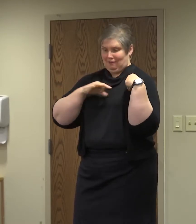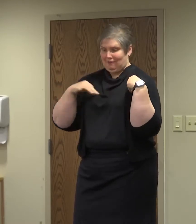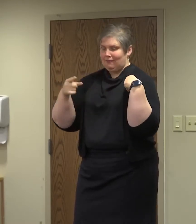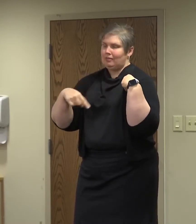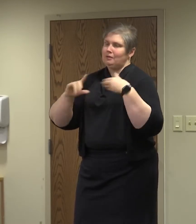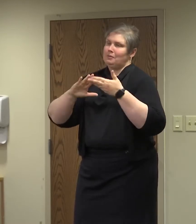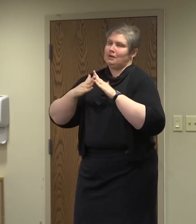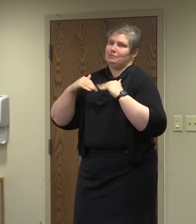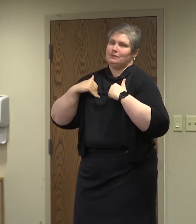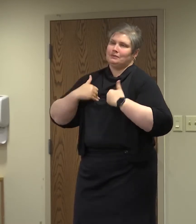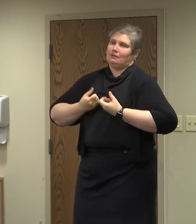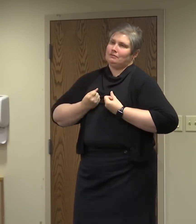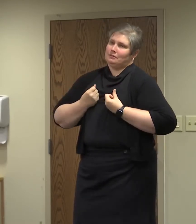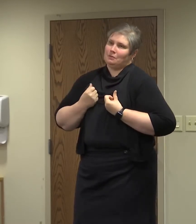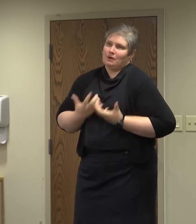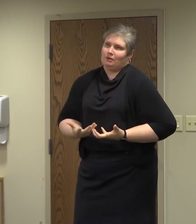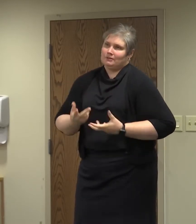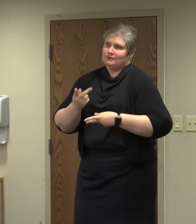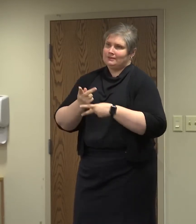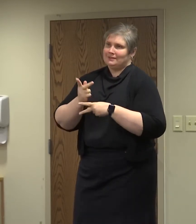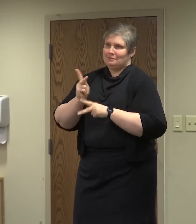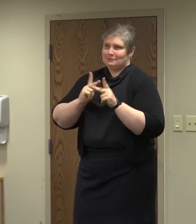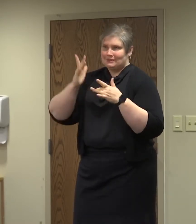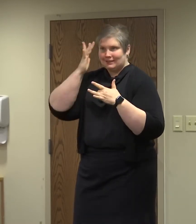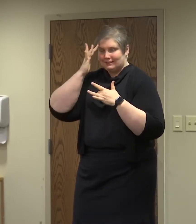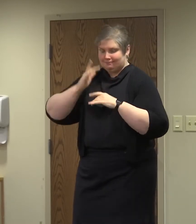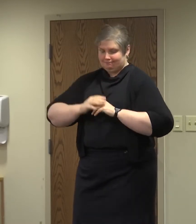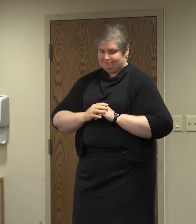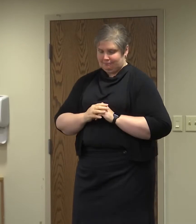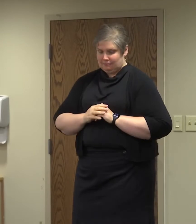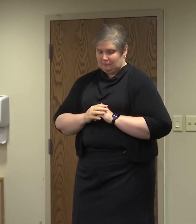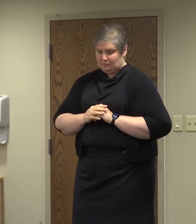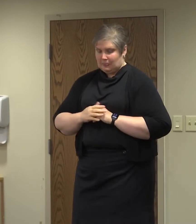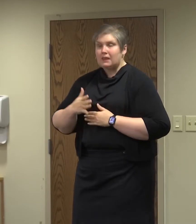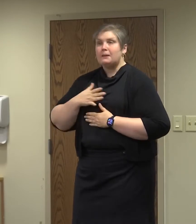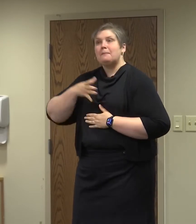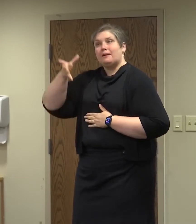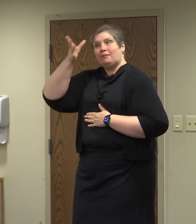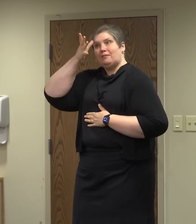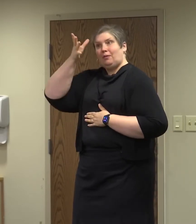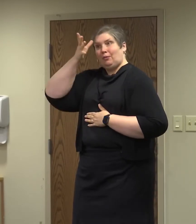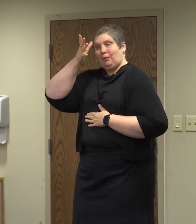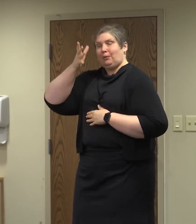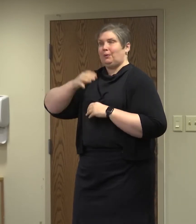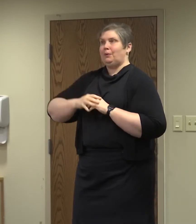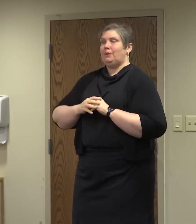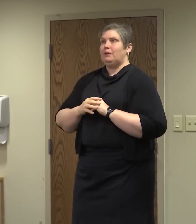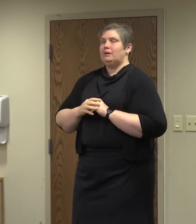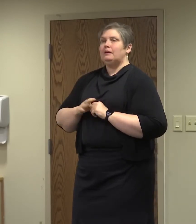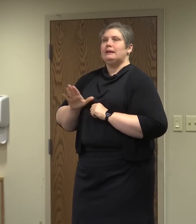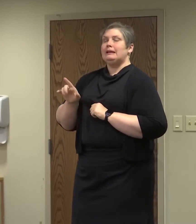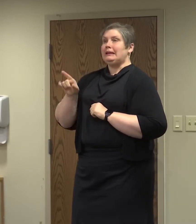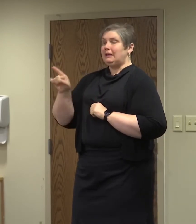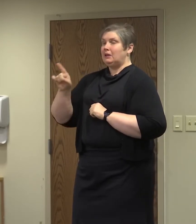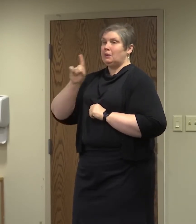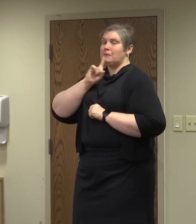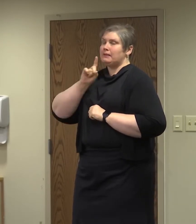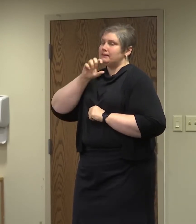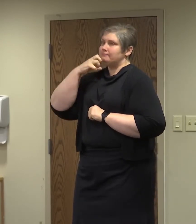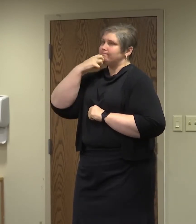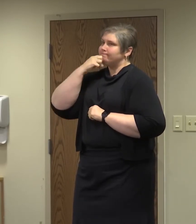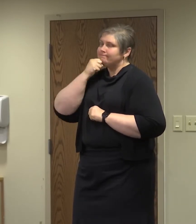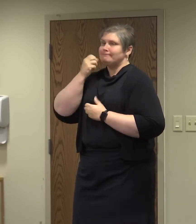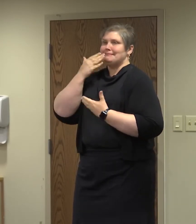holiday. And he routinely mentioned to us kids that attitude and gratitude are the two things that we can